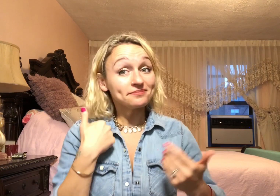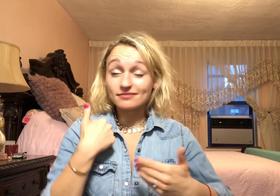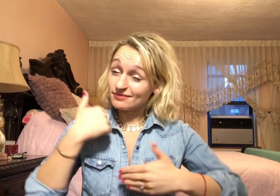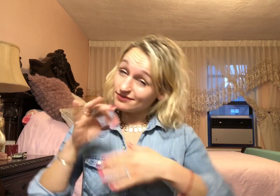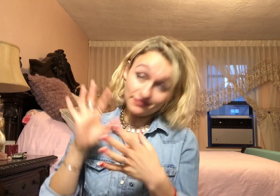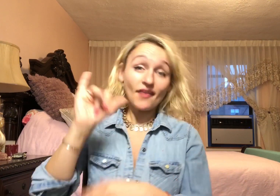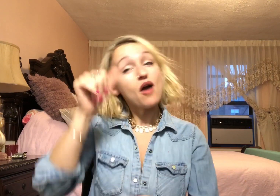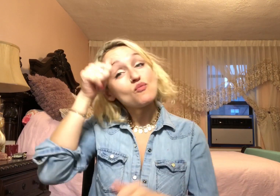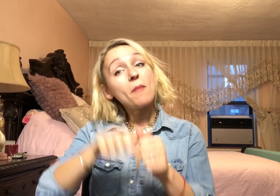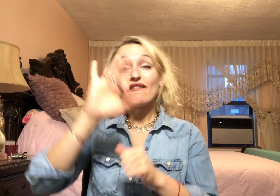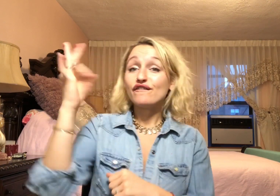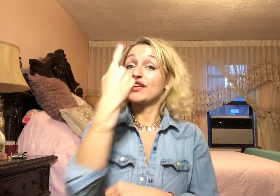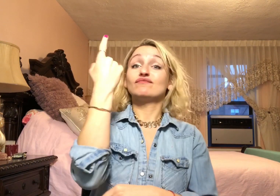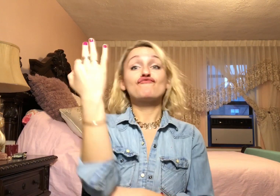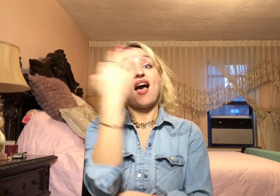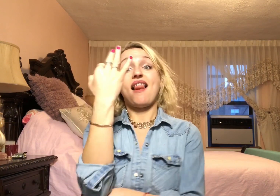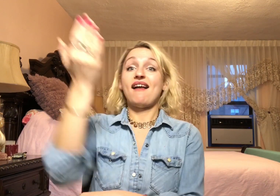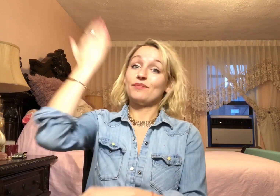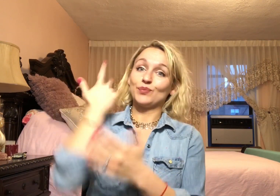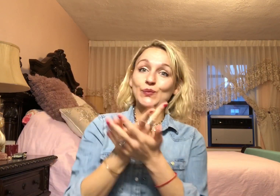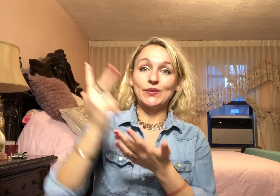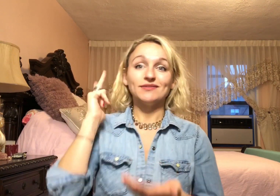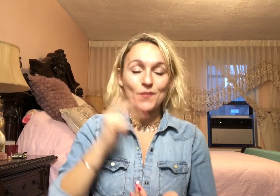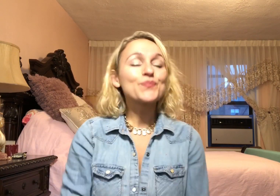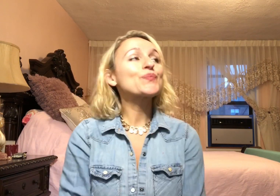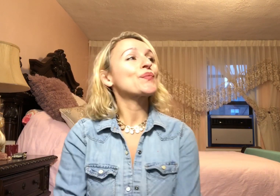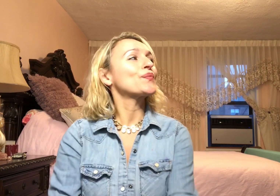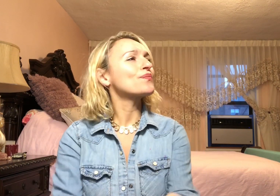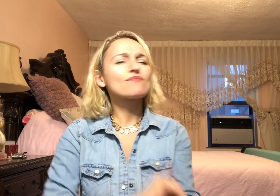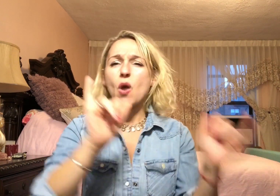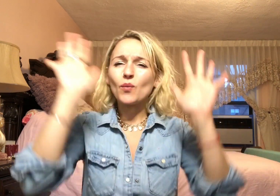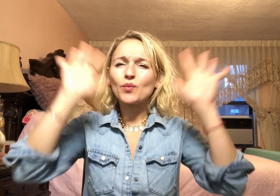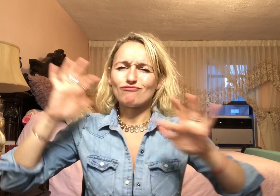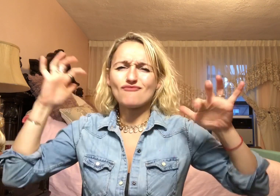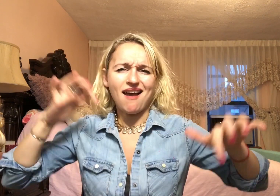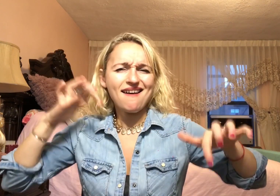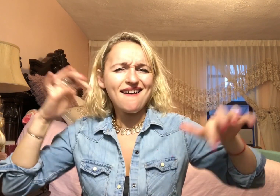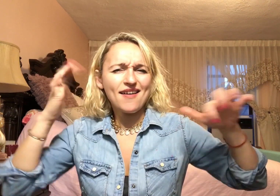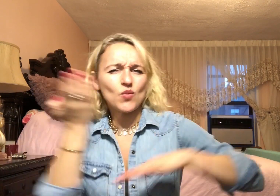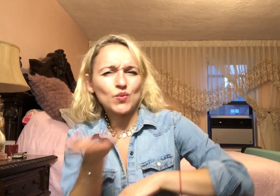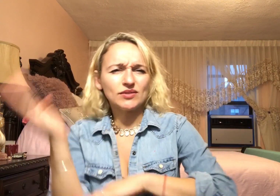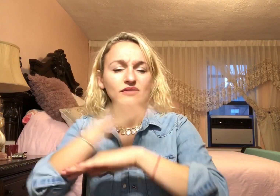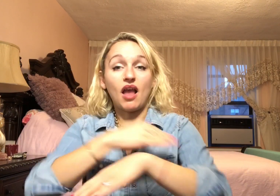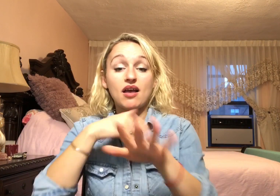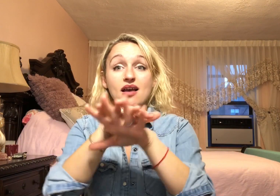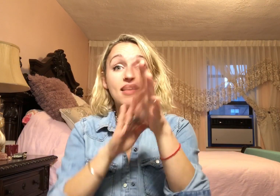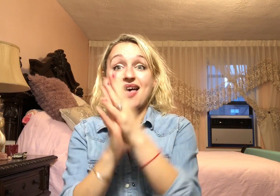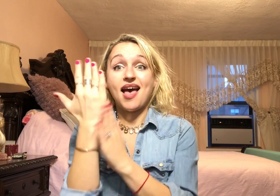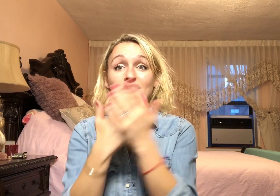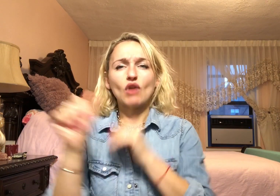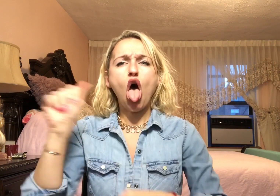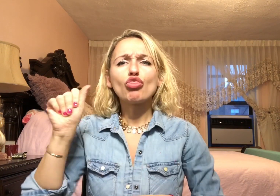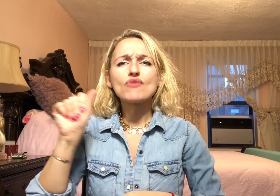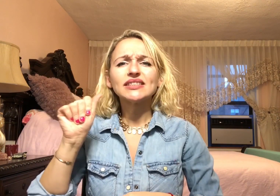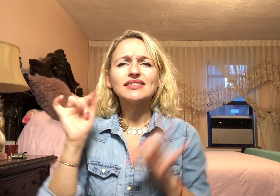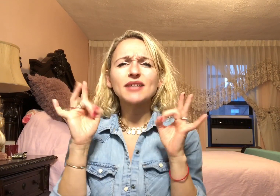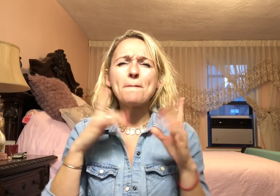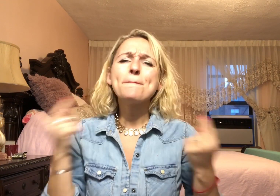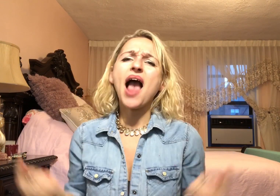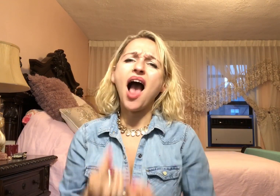I got this. I remember the first Friday 3 weeks ago. It was raining quite hard all day, and my arthritis had been acting